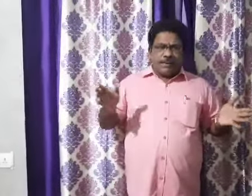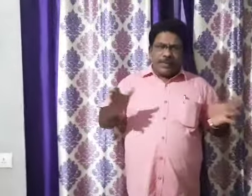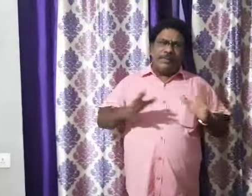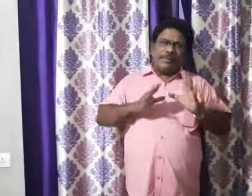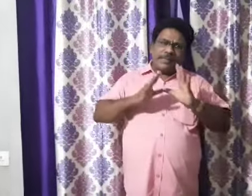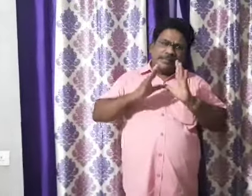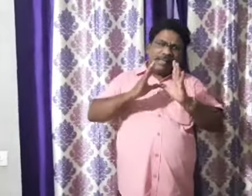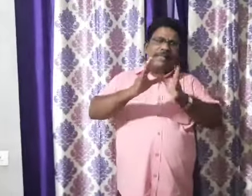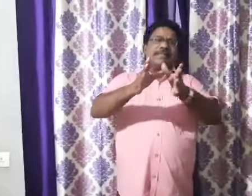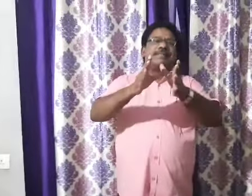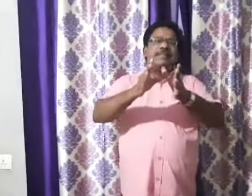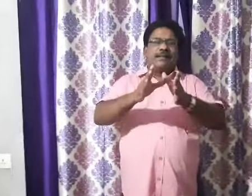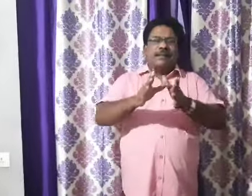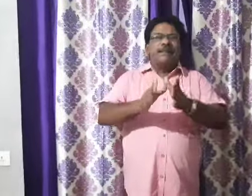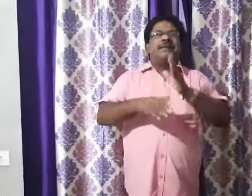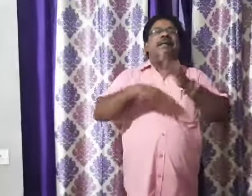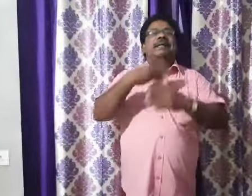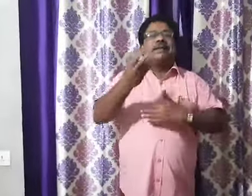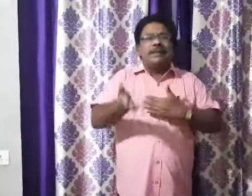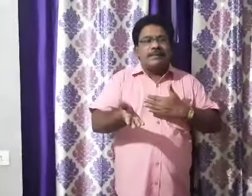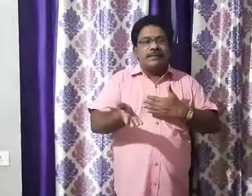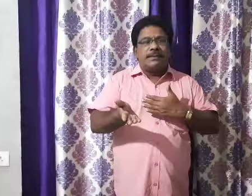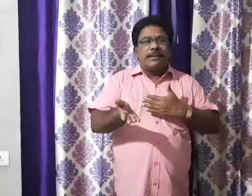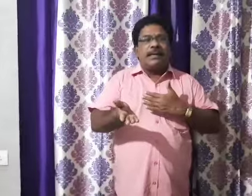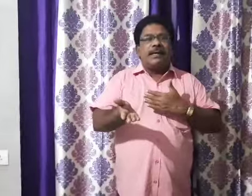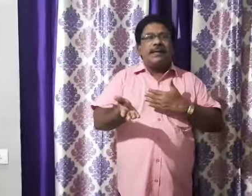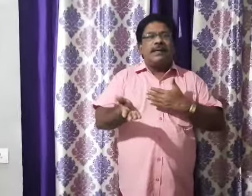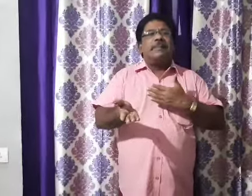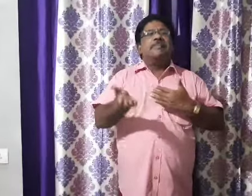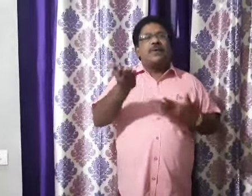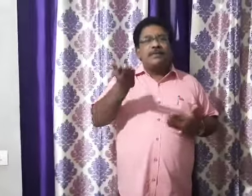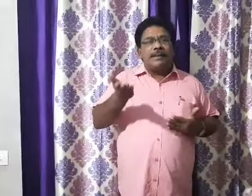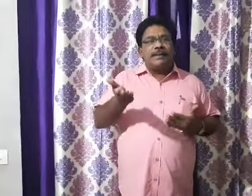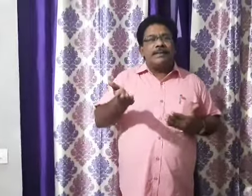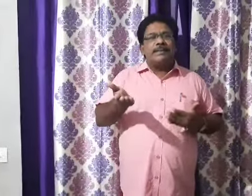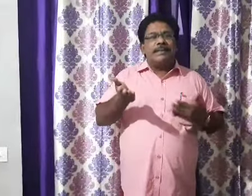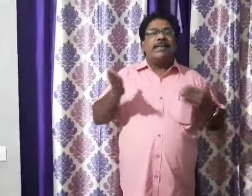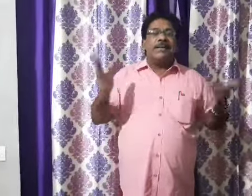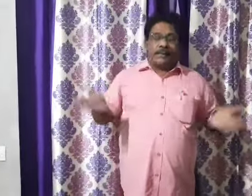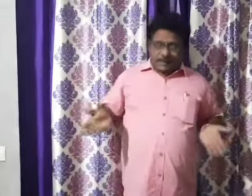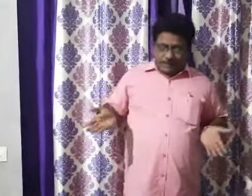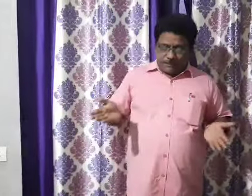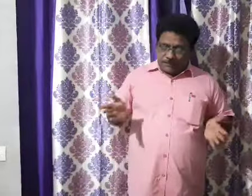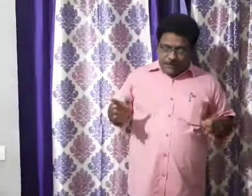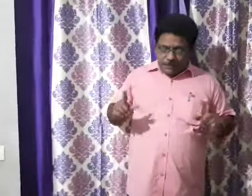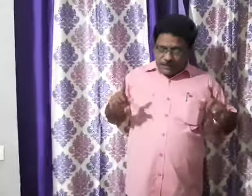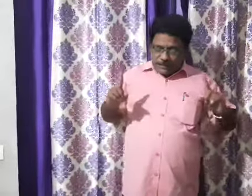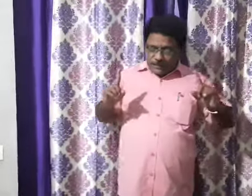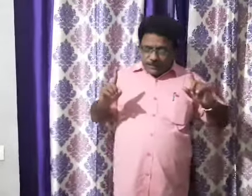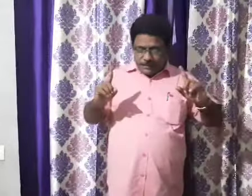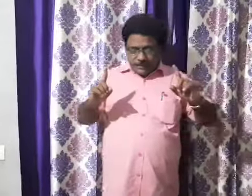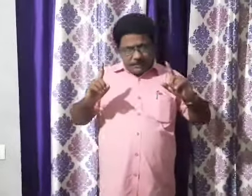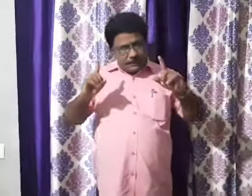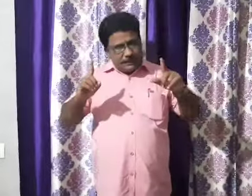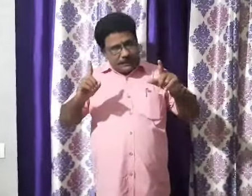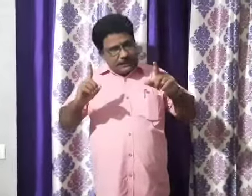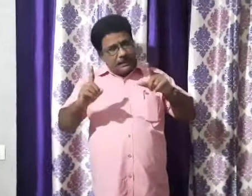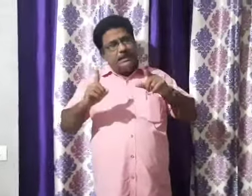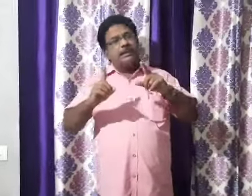Okay, these are the ways we can increase employment in our country. Okay, children. First thing is that